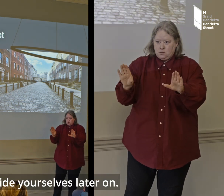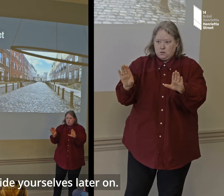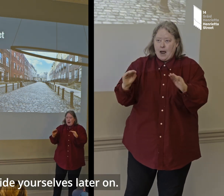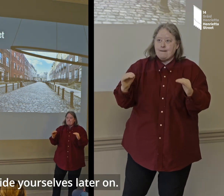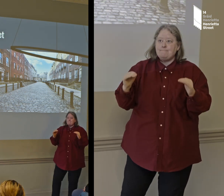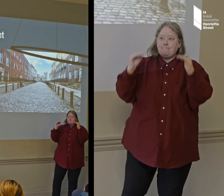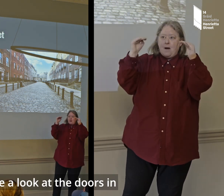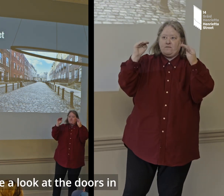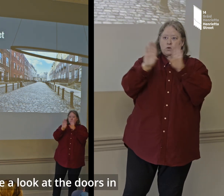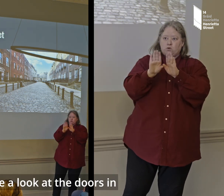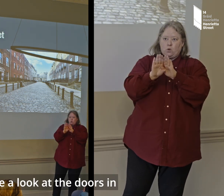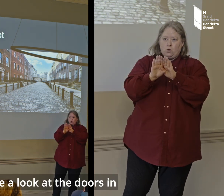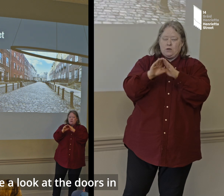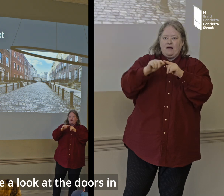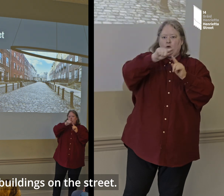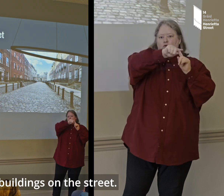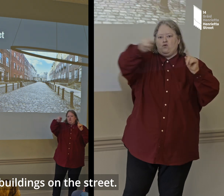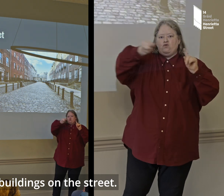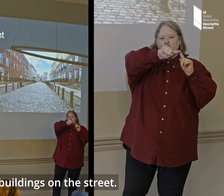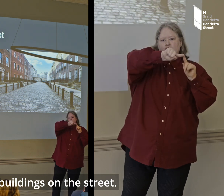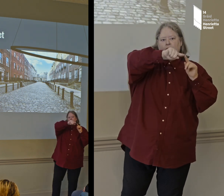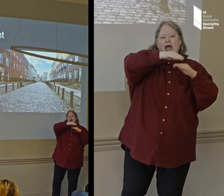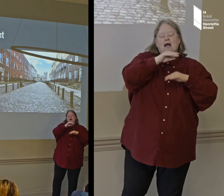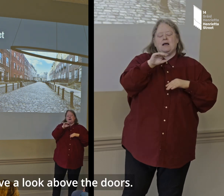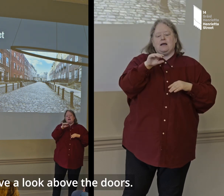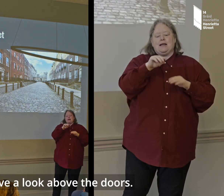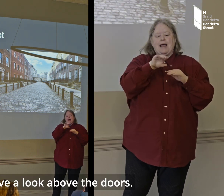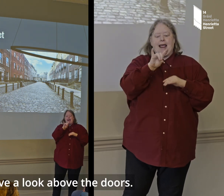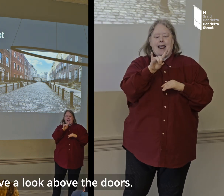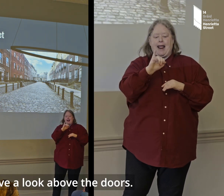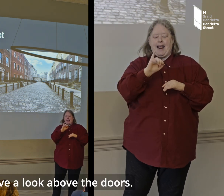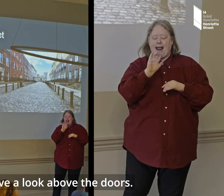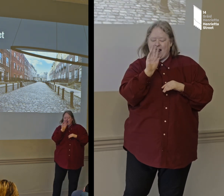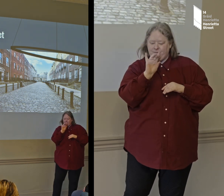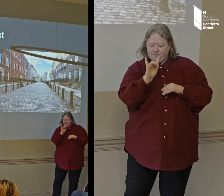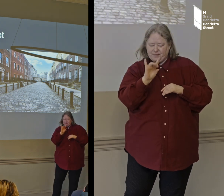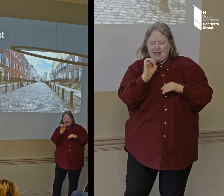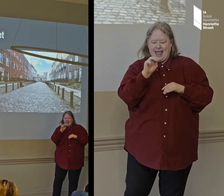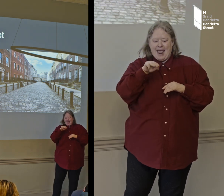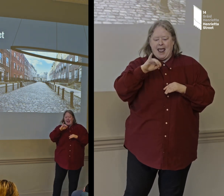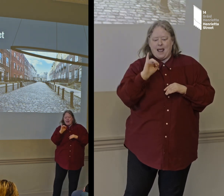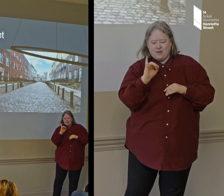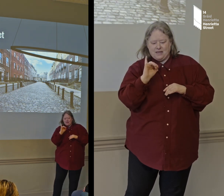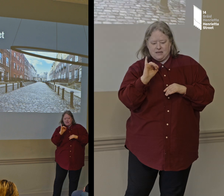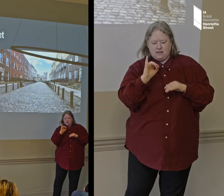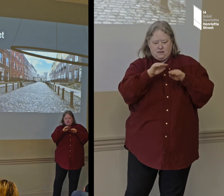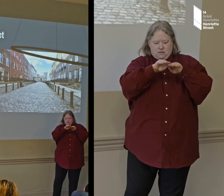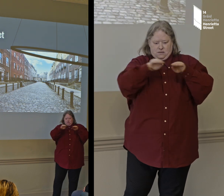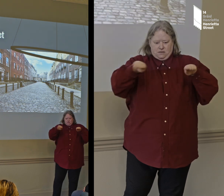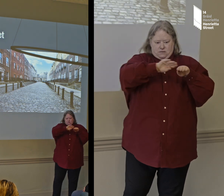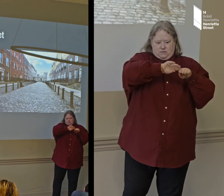outside yourselves later on. Have a look at the doors in the buildings in this street and have a look above the doors.